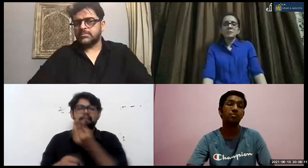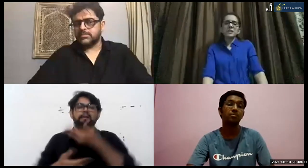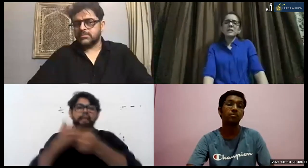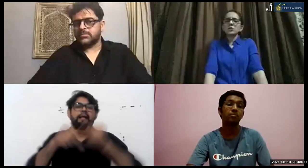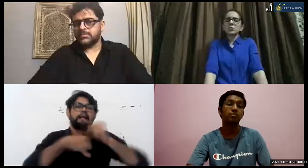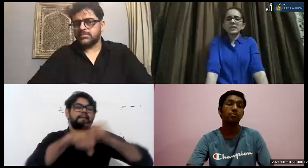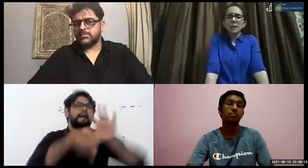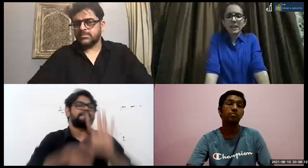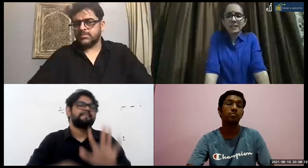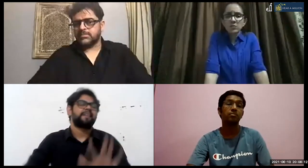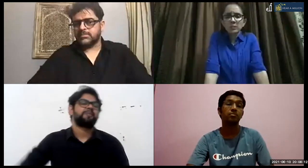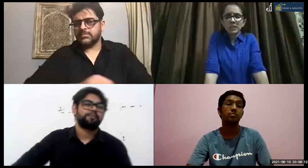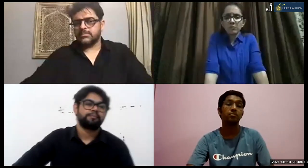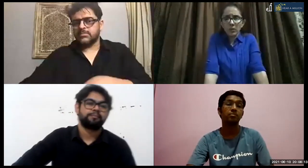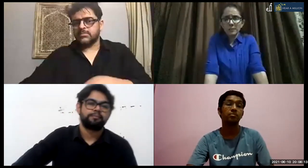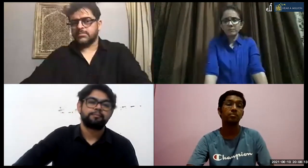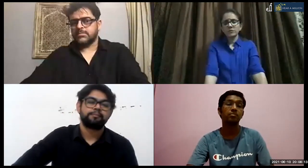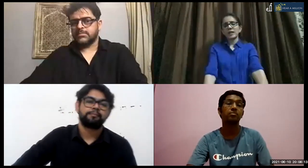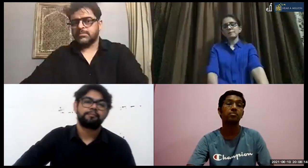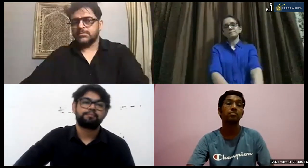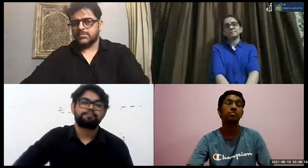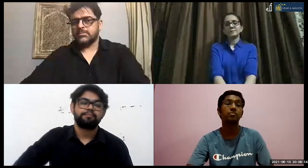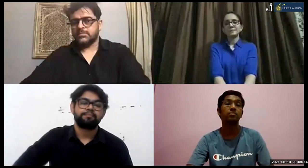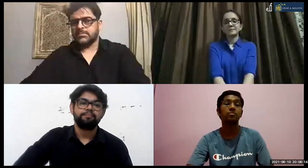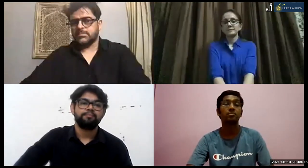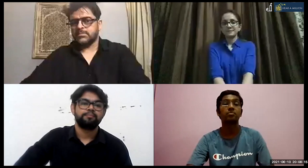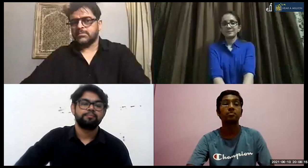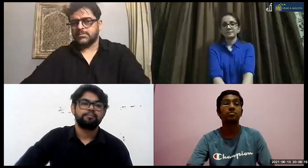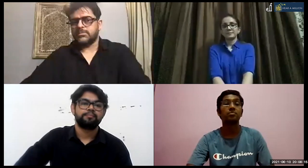7 days, sometimes in a week, parents would be involved. So yeah.